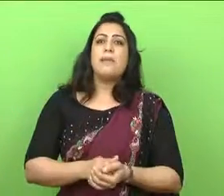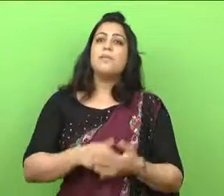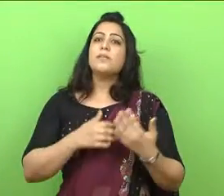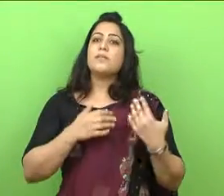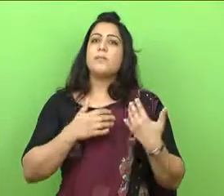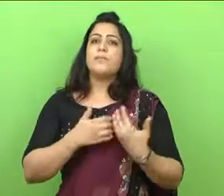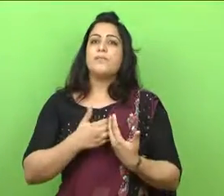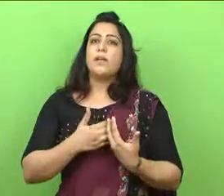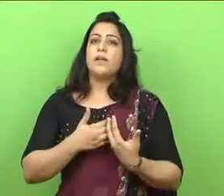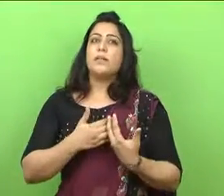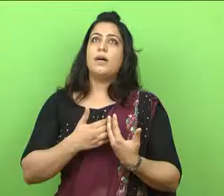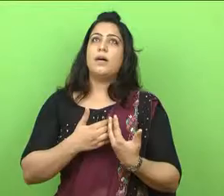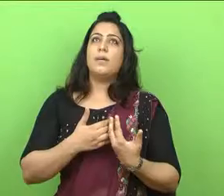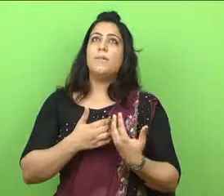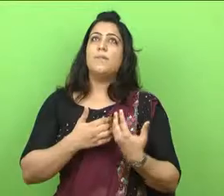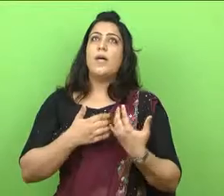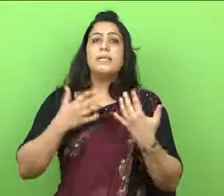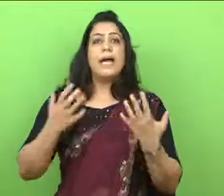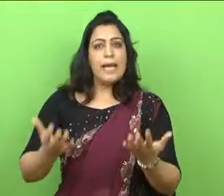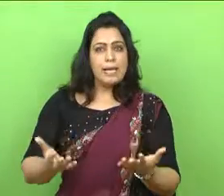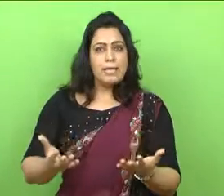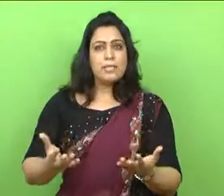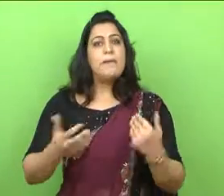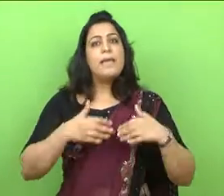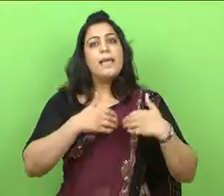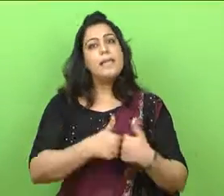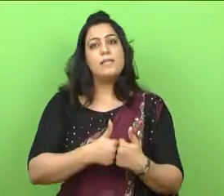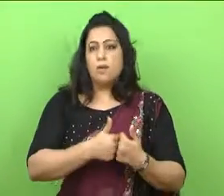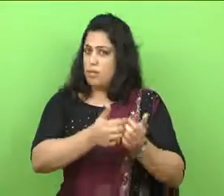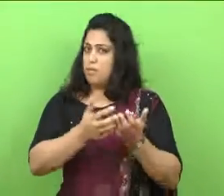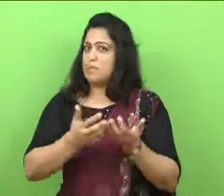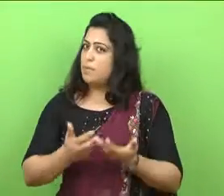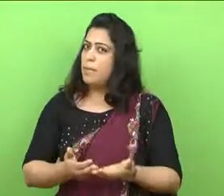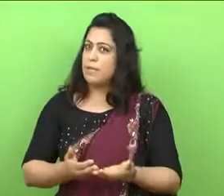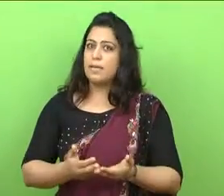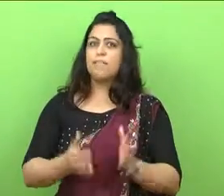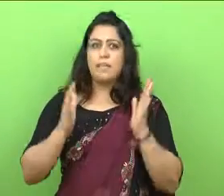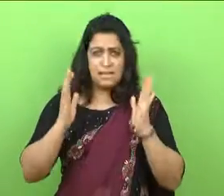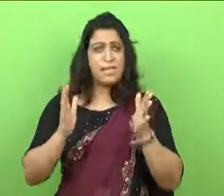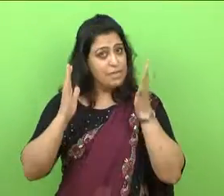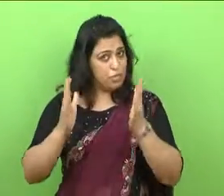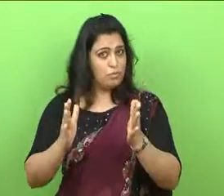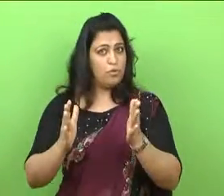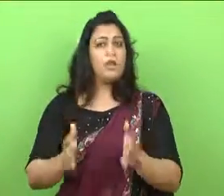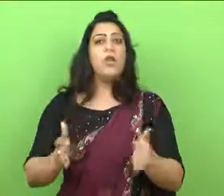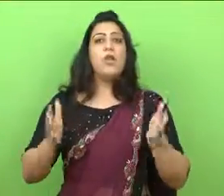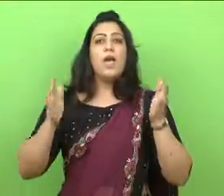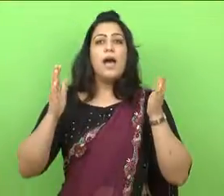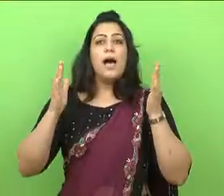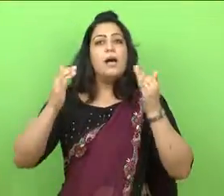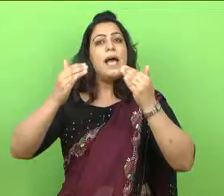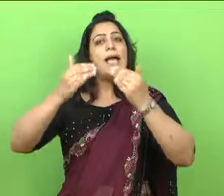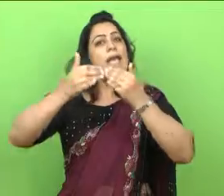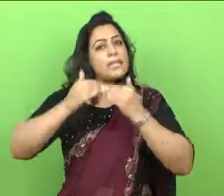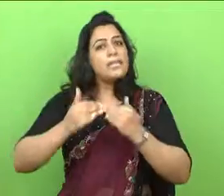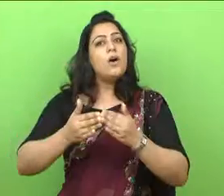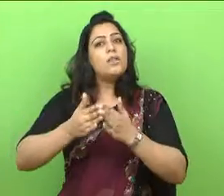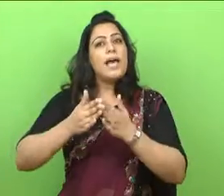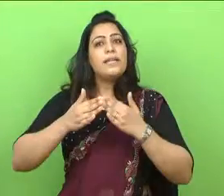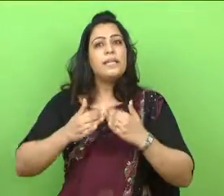example, the tigers being killed all across the world. That is an issue. An essay on that